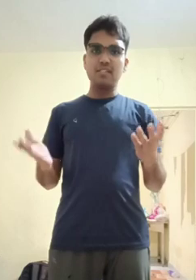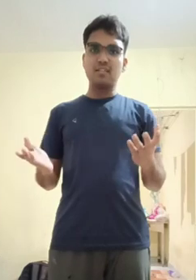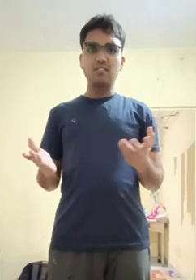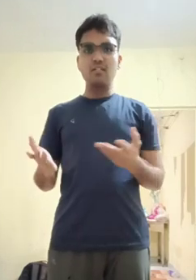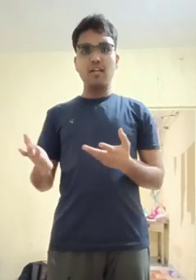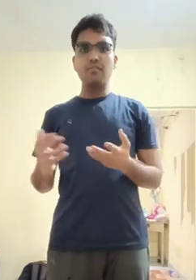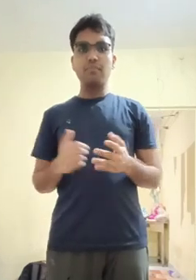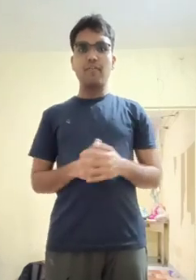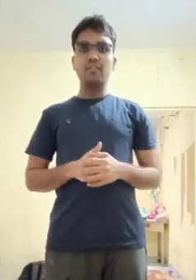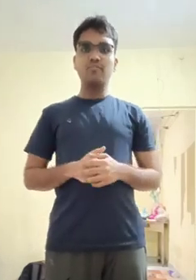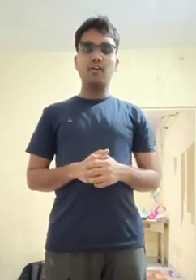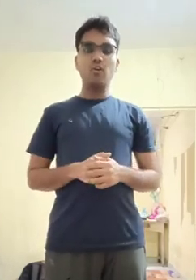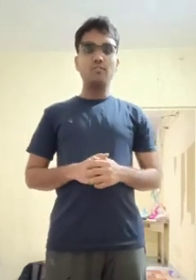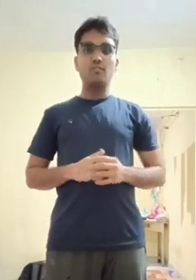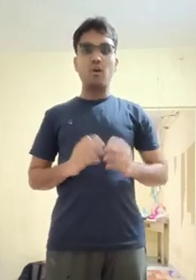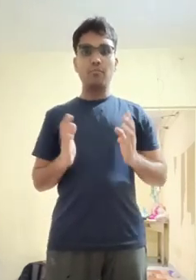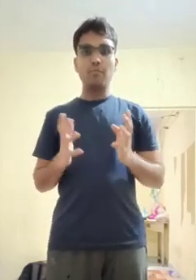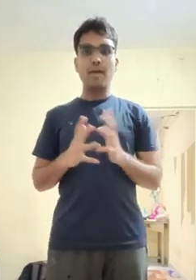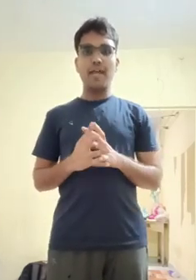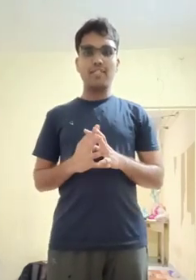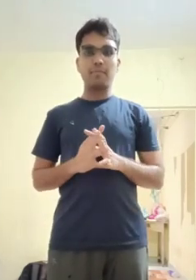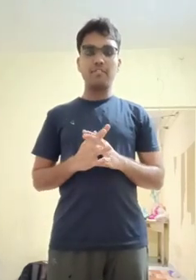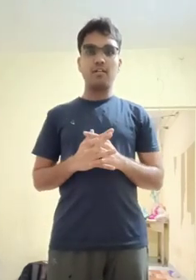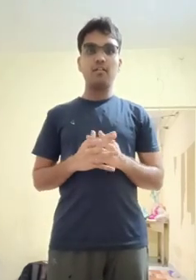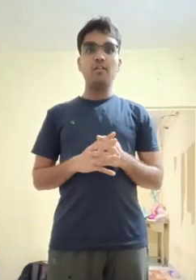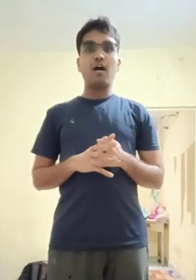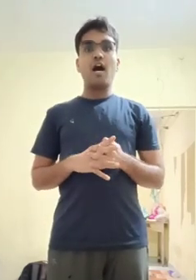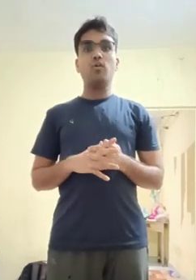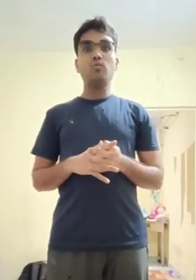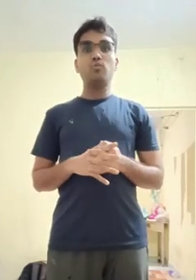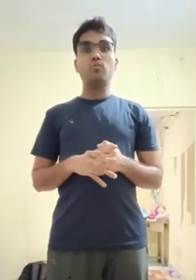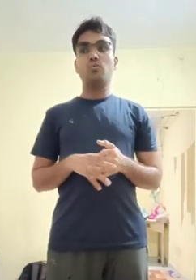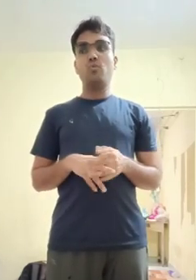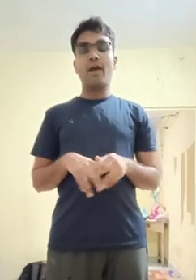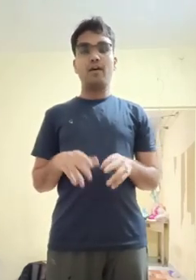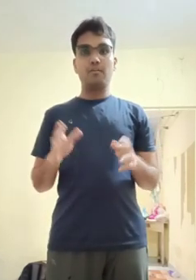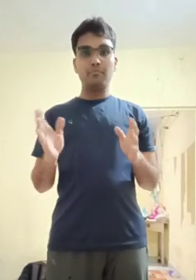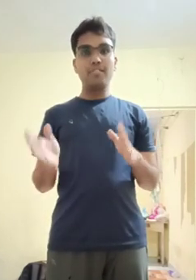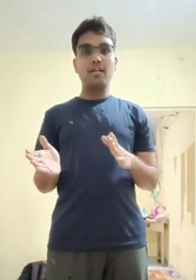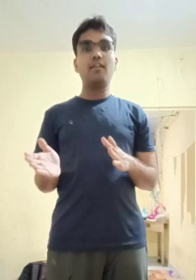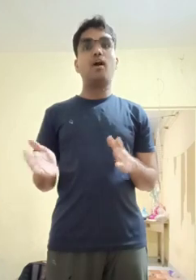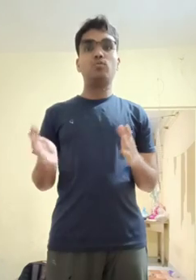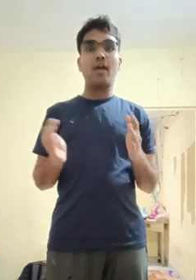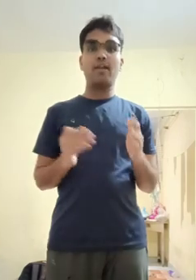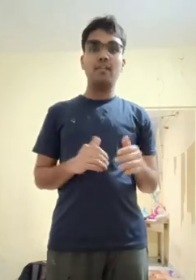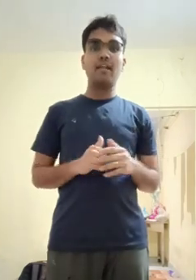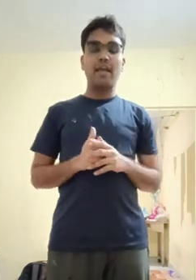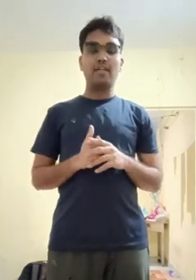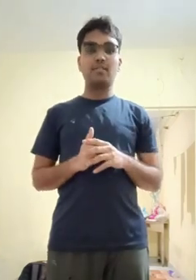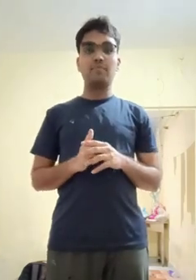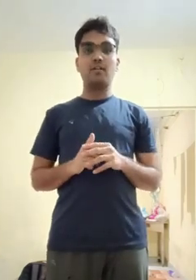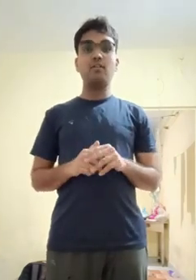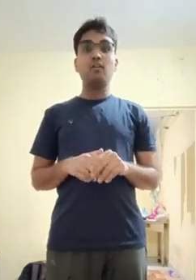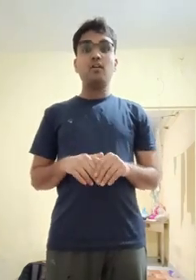discussed in previous videos what mean by exception, how to basically how to handle that exception,